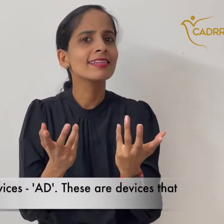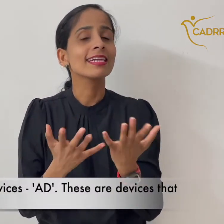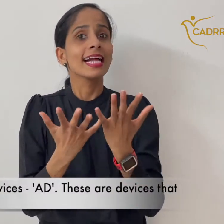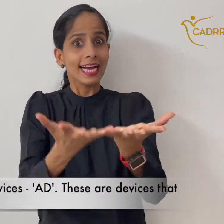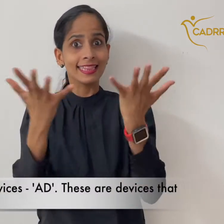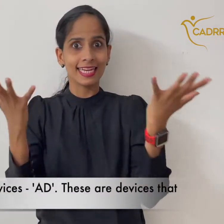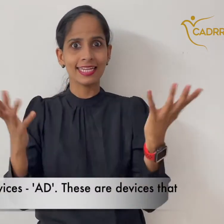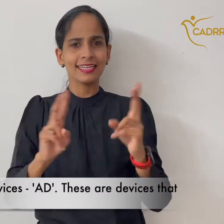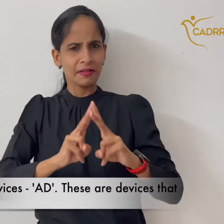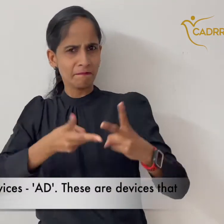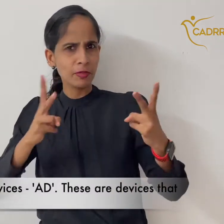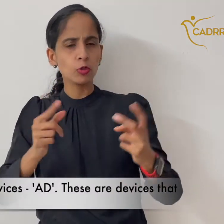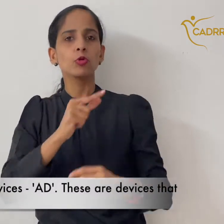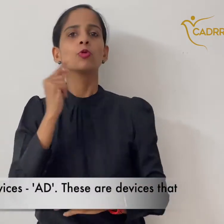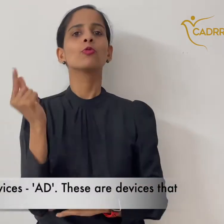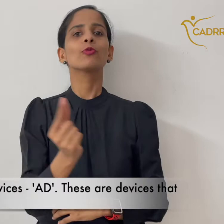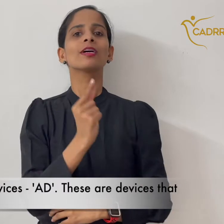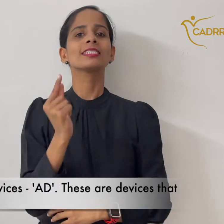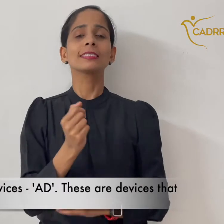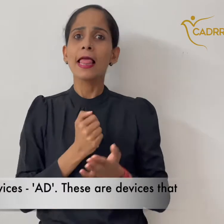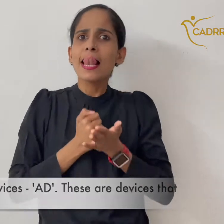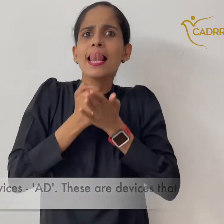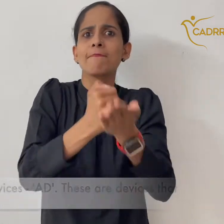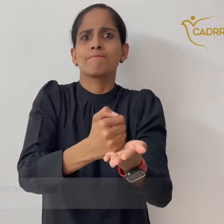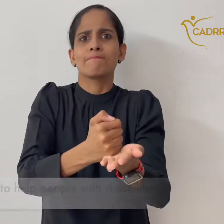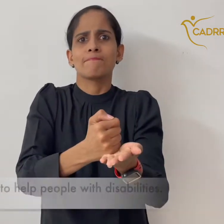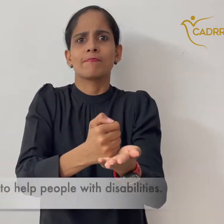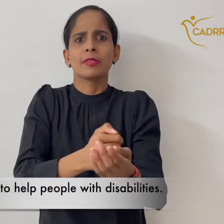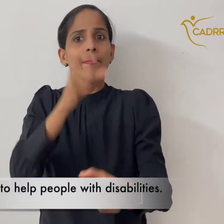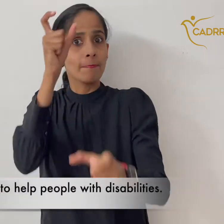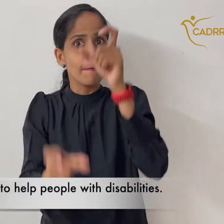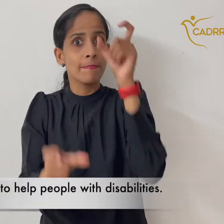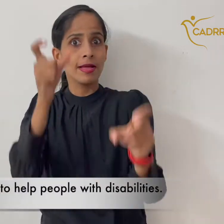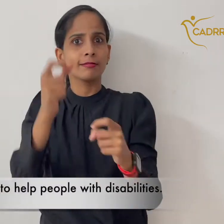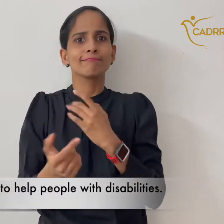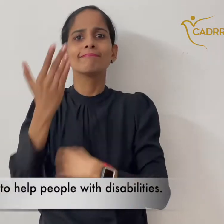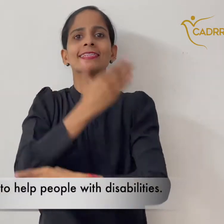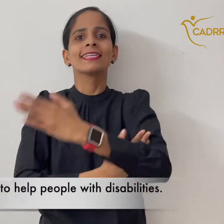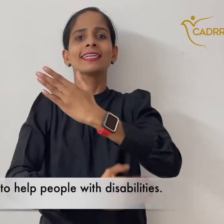These are devices that are used to help people with disabilities.